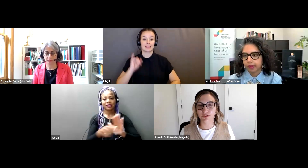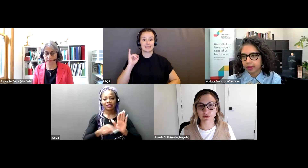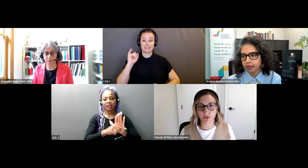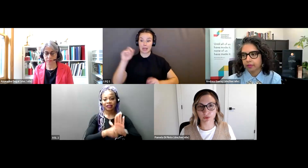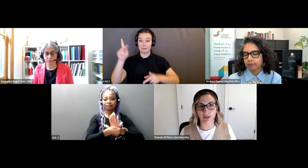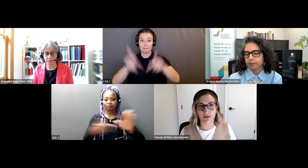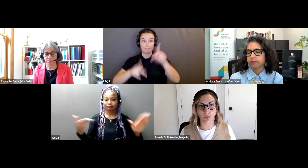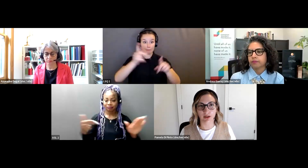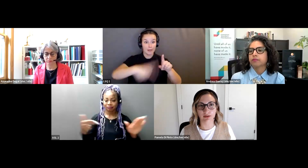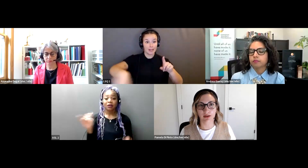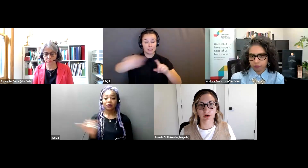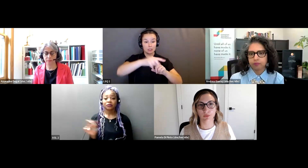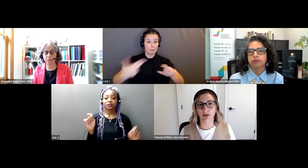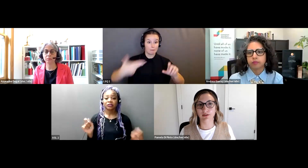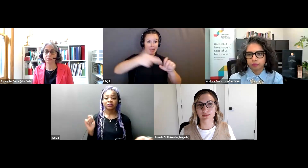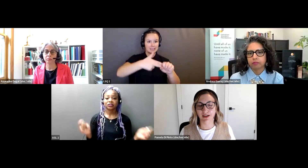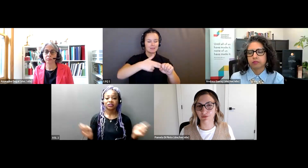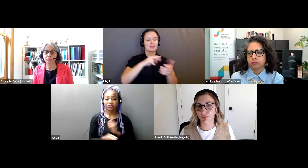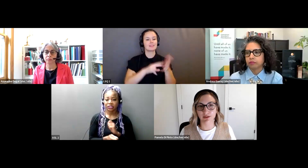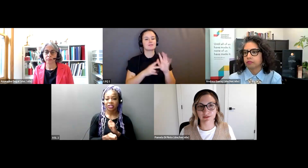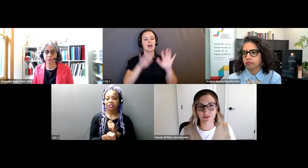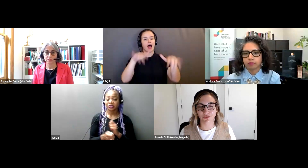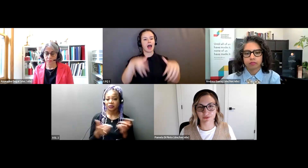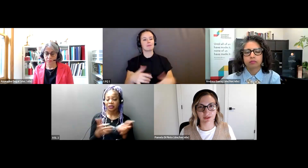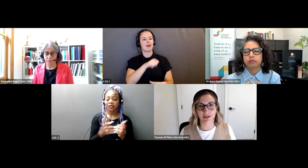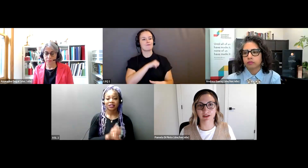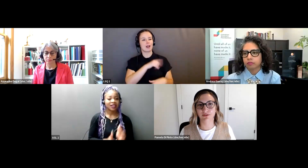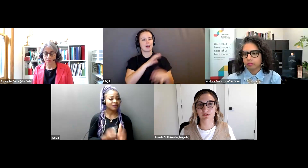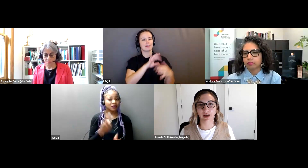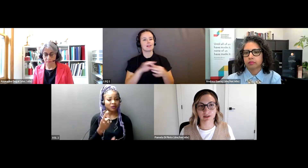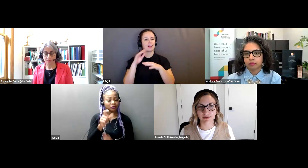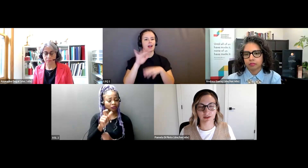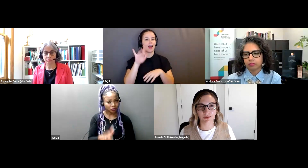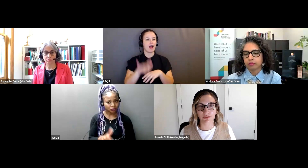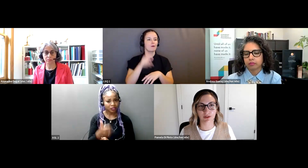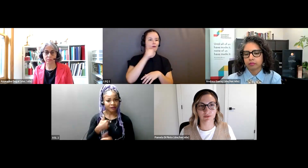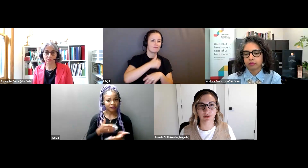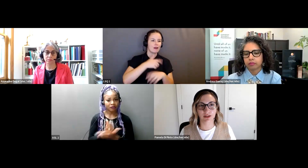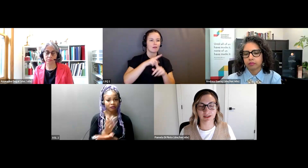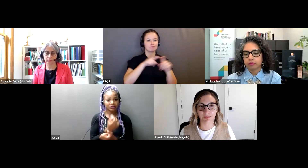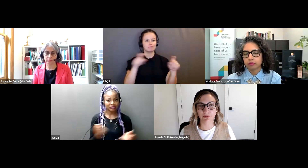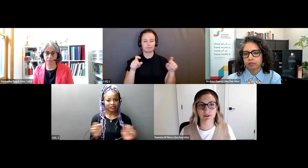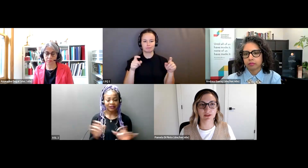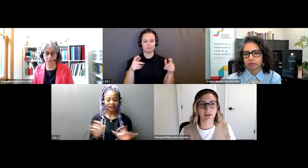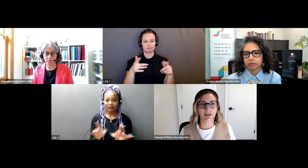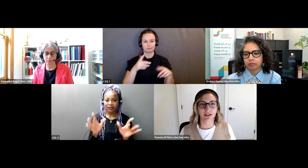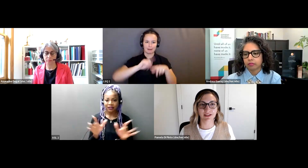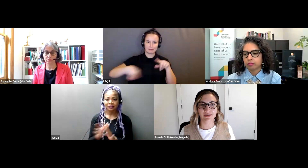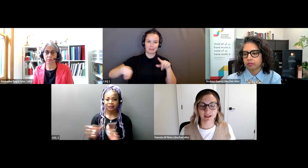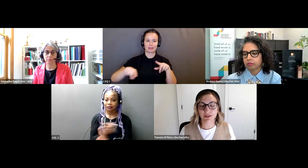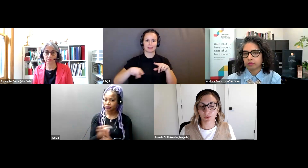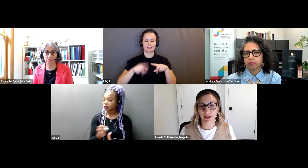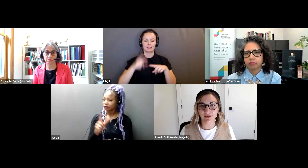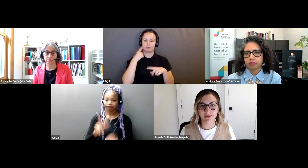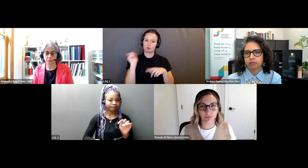can change the story to one where everyone deserves to feel safe. Violence and abuse are never acceptable. It's